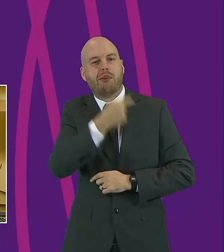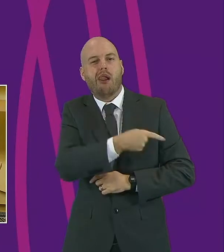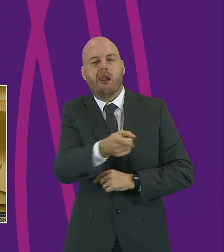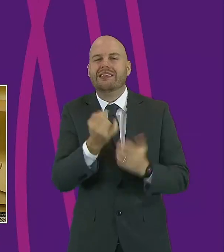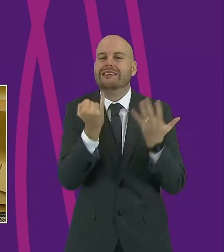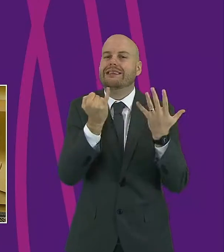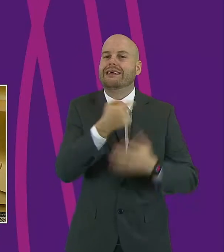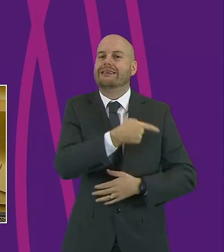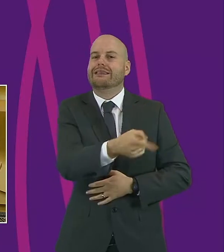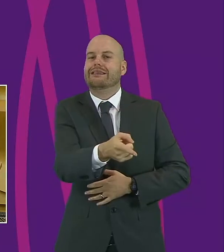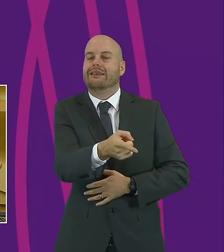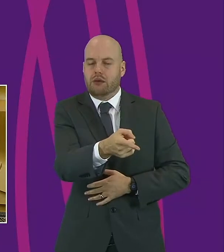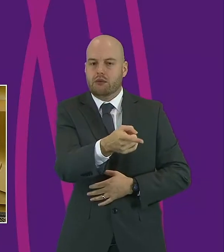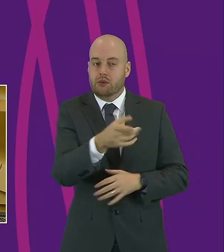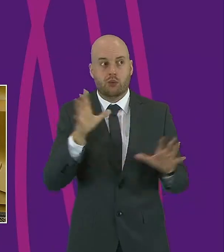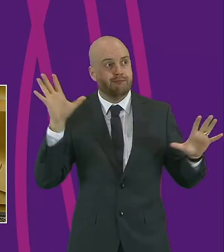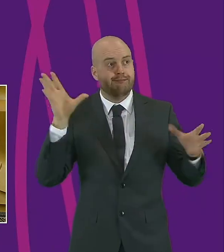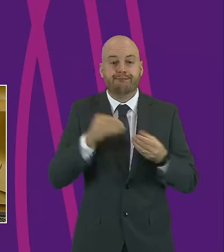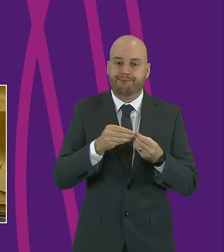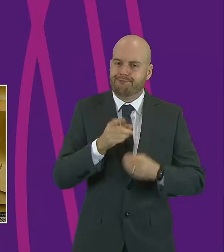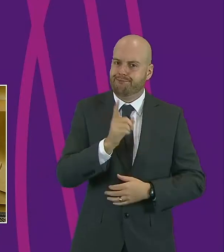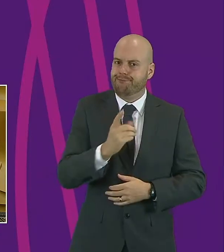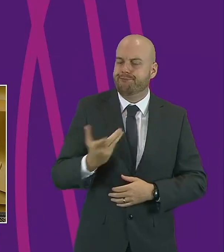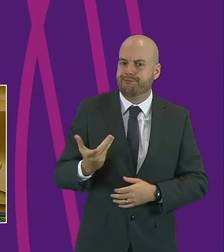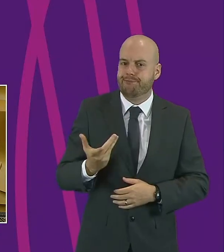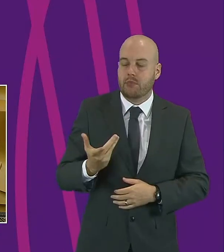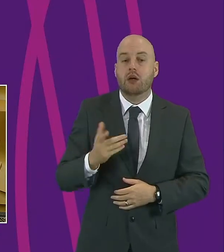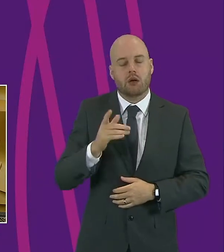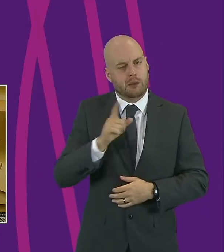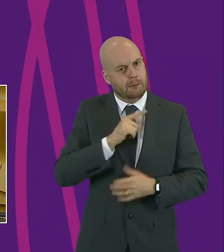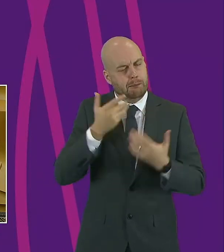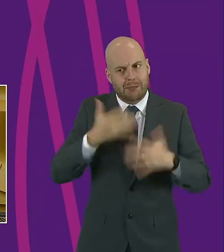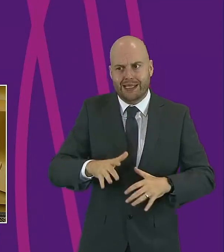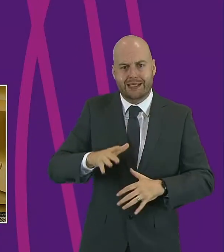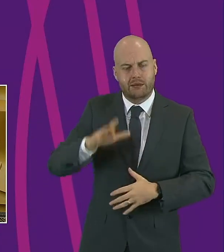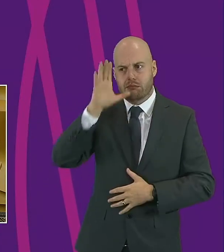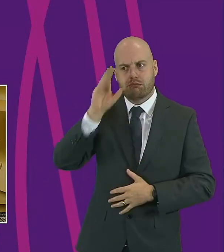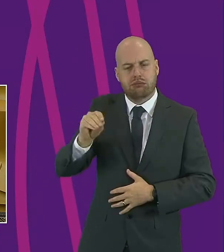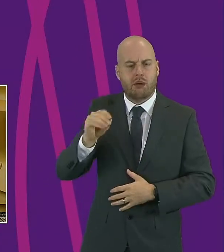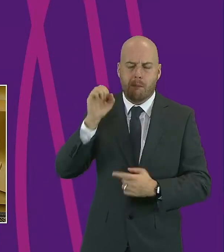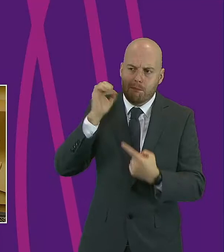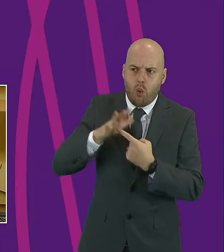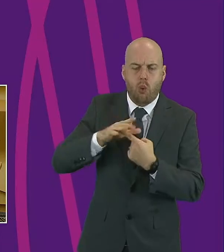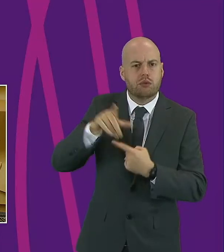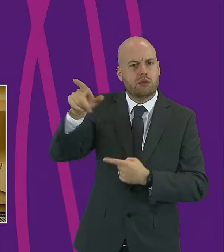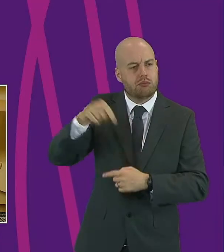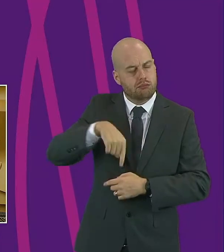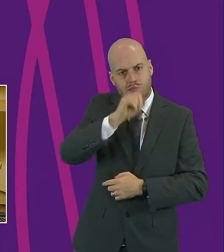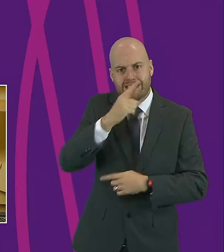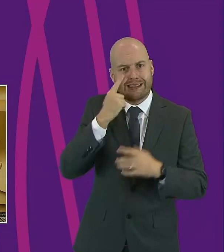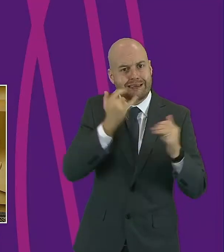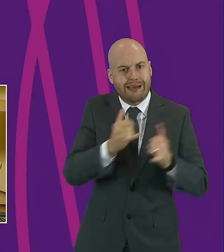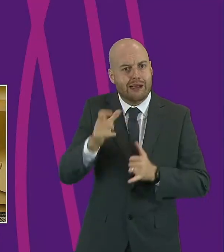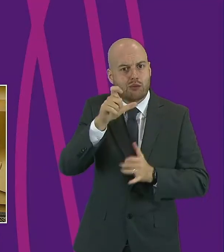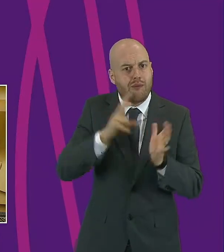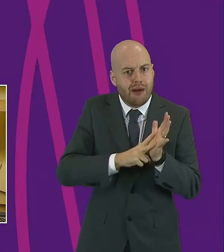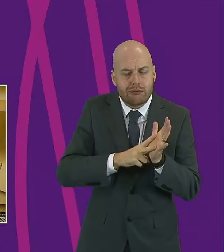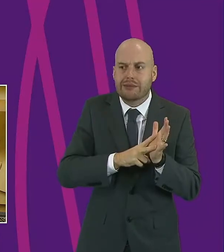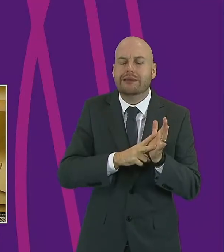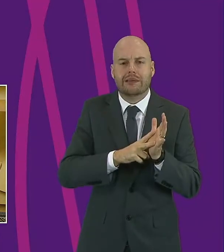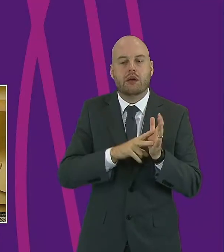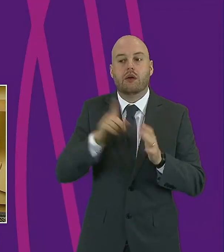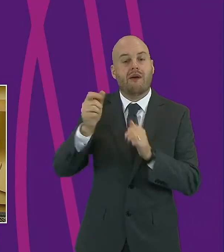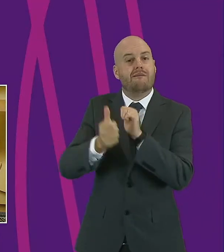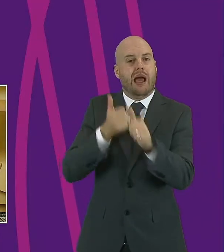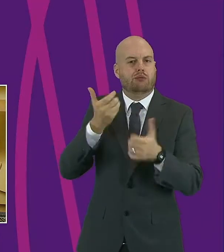the importance of all workers at the plant self-isolating and getting tested. A mobile testing unit remains on site, and the factory has been closed